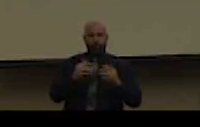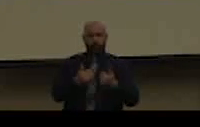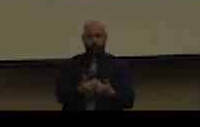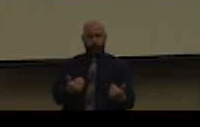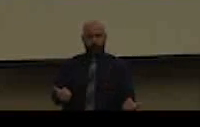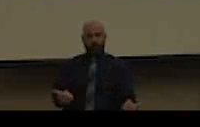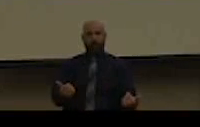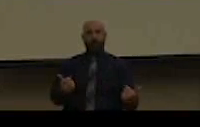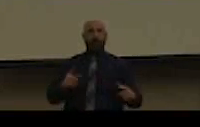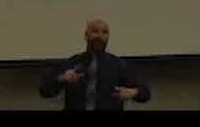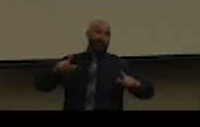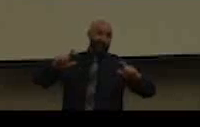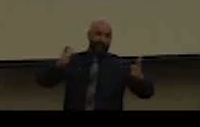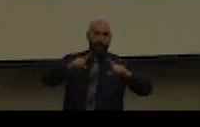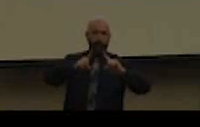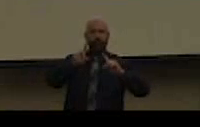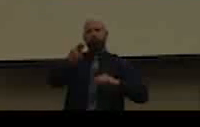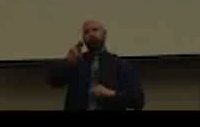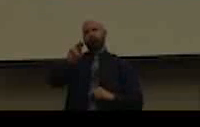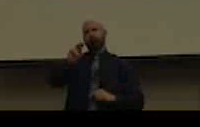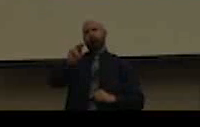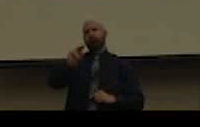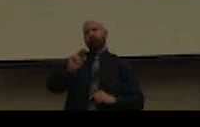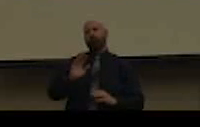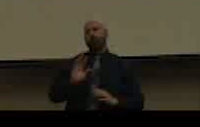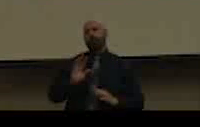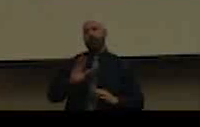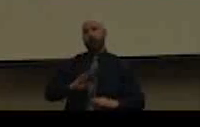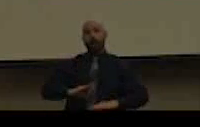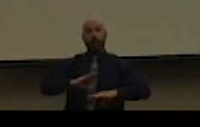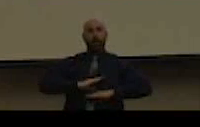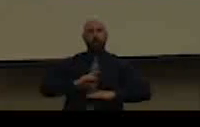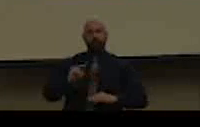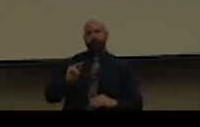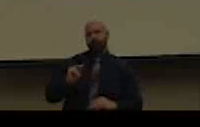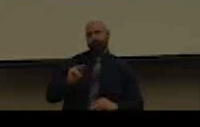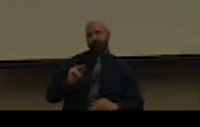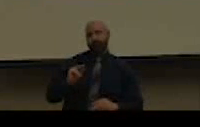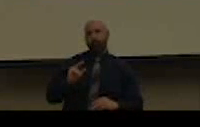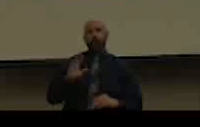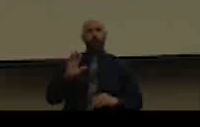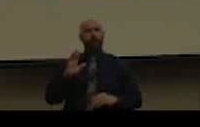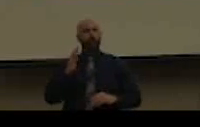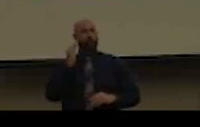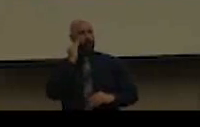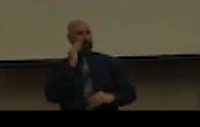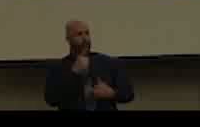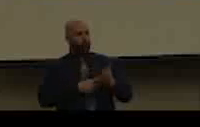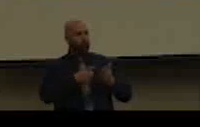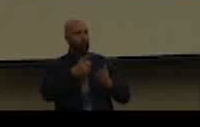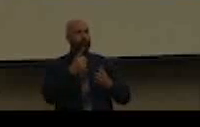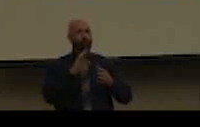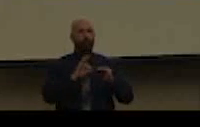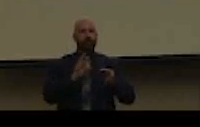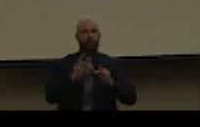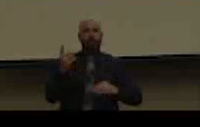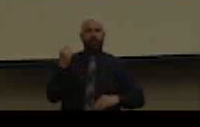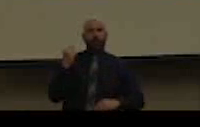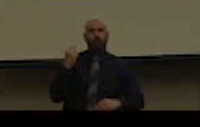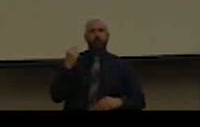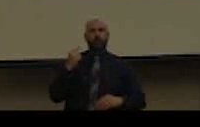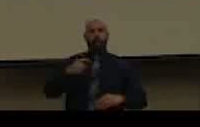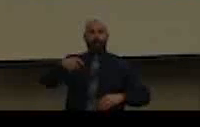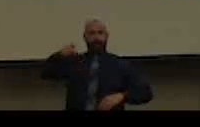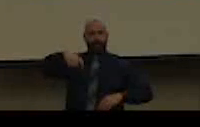sufficient, but at least to start to acknowledge what you all said so clearly last year, which is the need, particularly at the youngest ages, is at the point